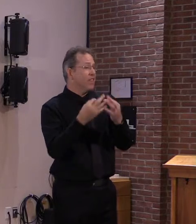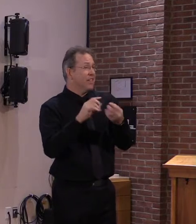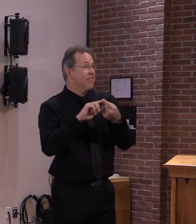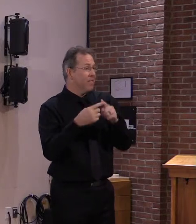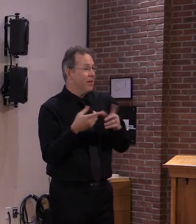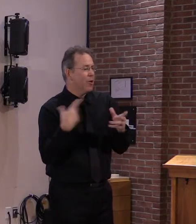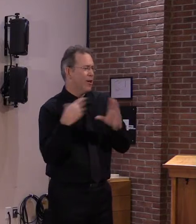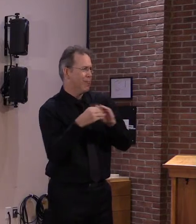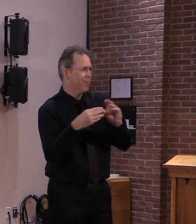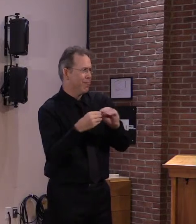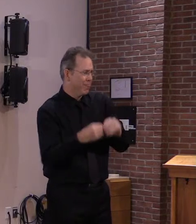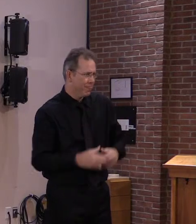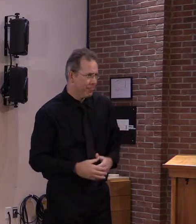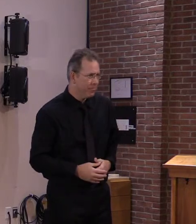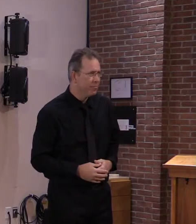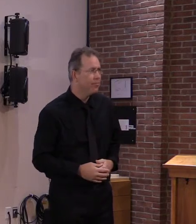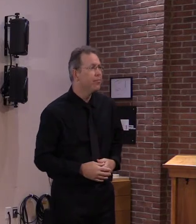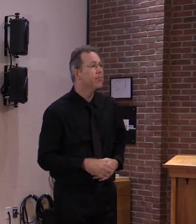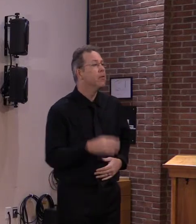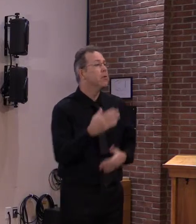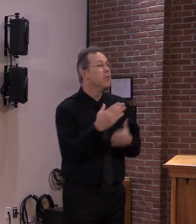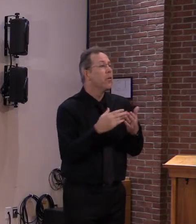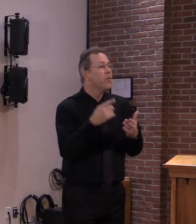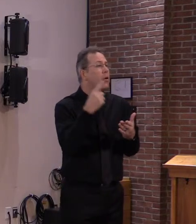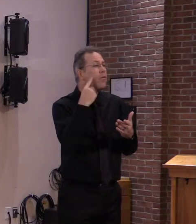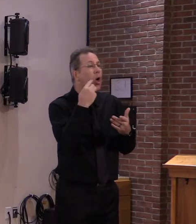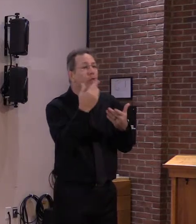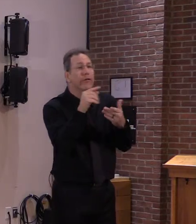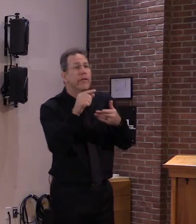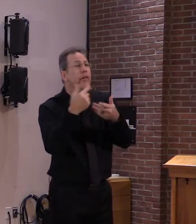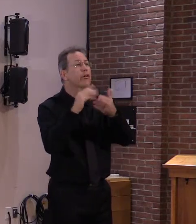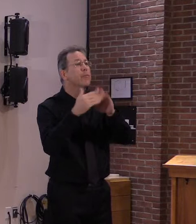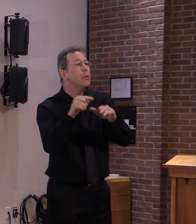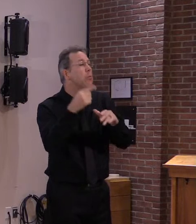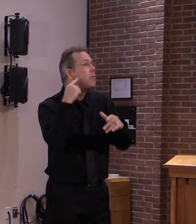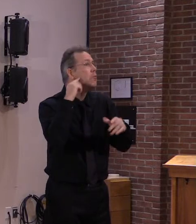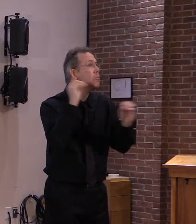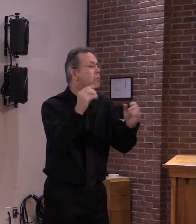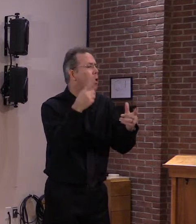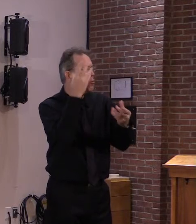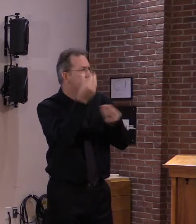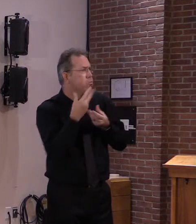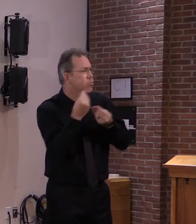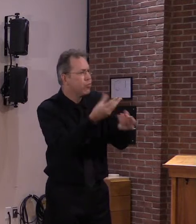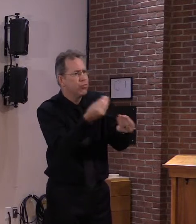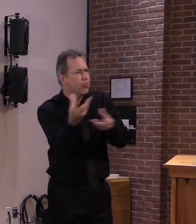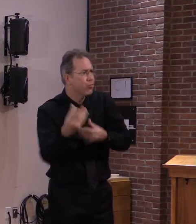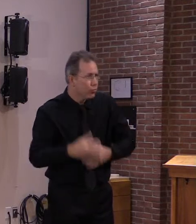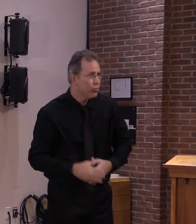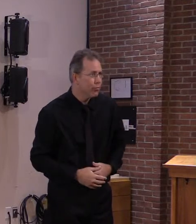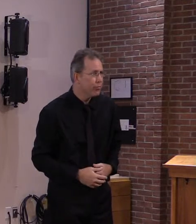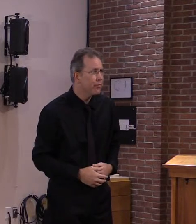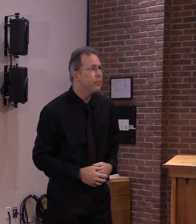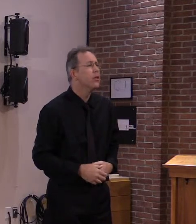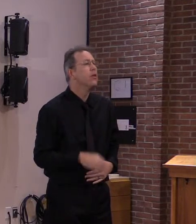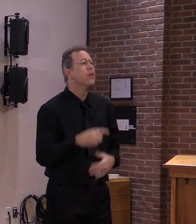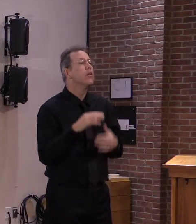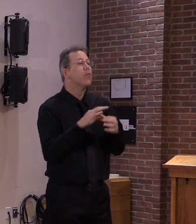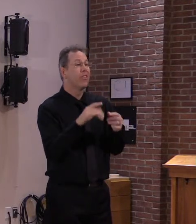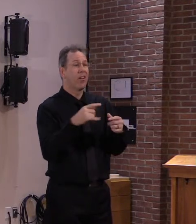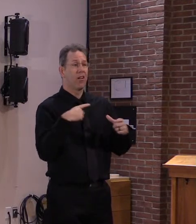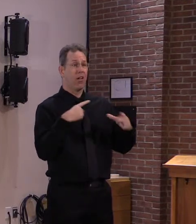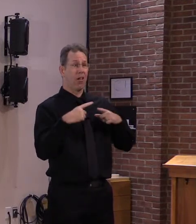very well, and I want to thank them for their work in this effort. It's a good example of how our state and local partnerships have served us so well during this